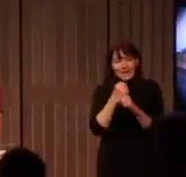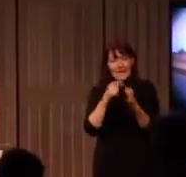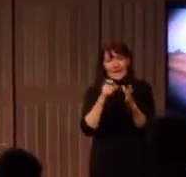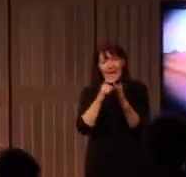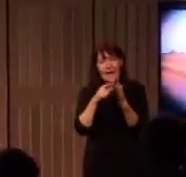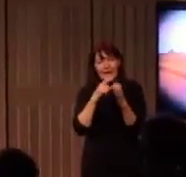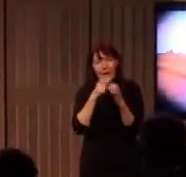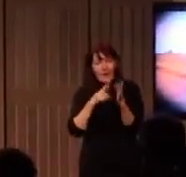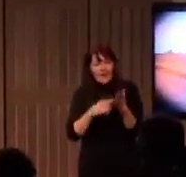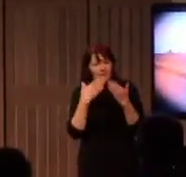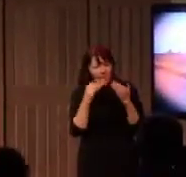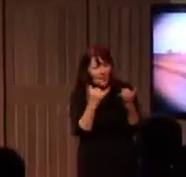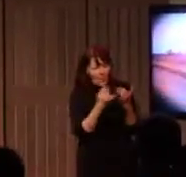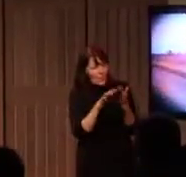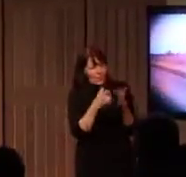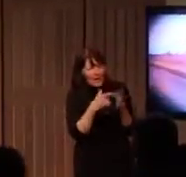Thank you, Uncle Chika.